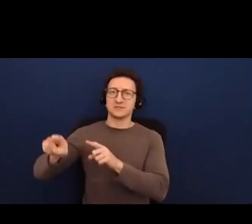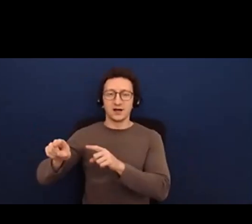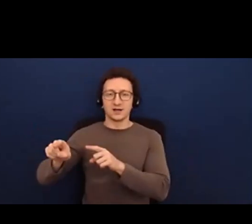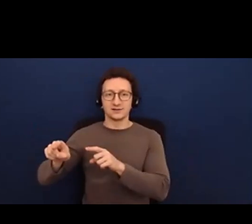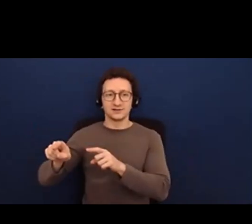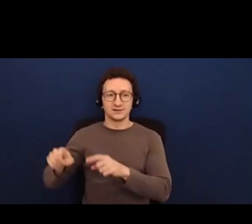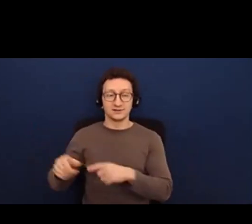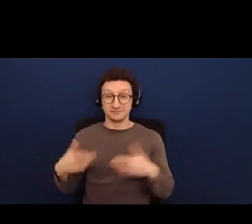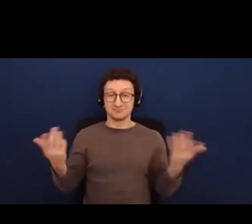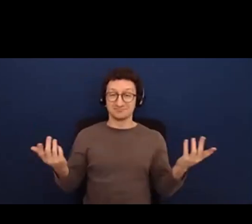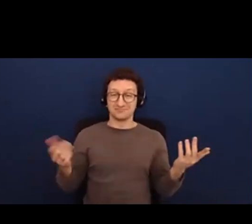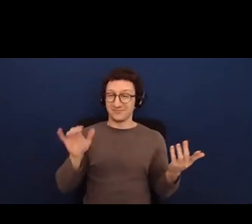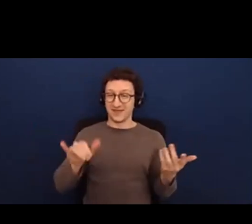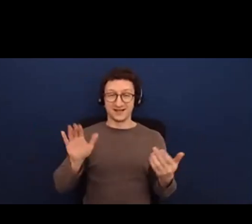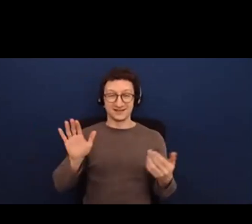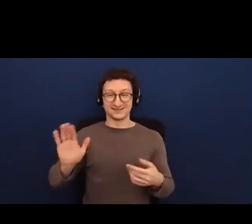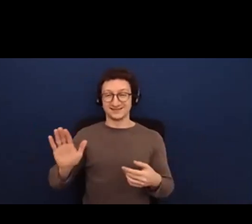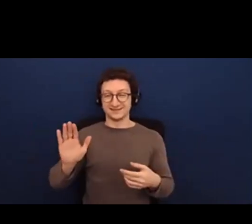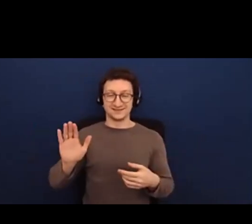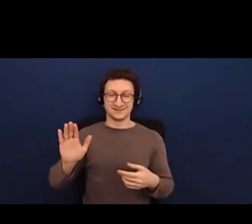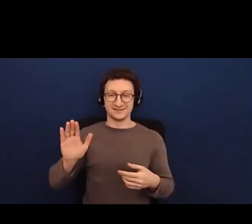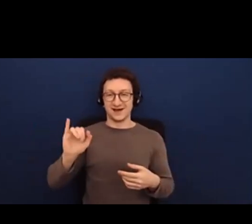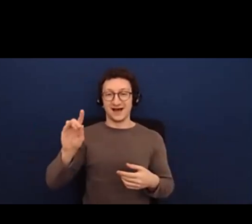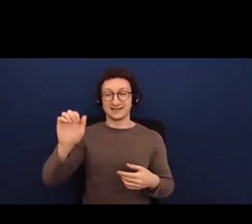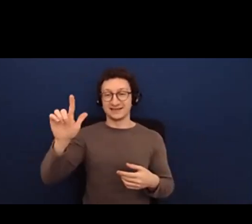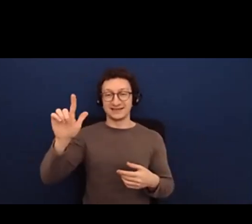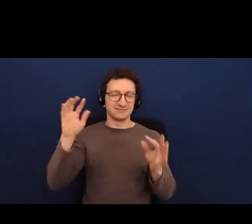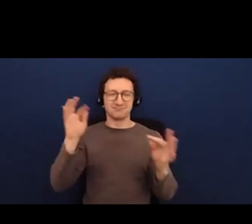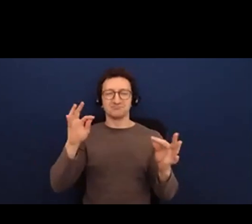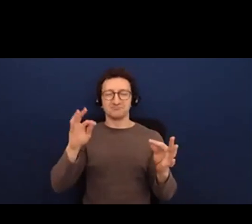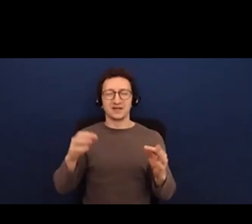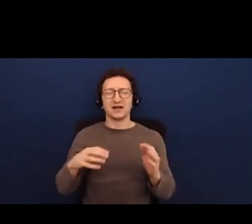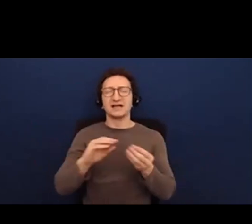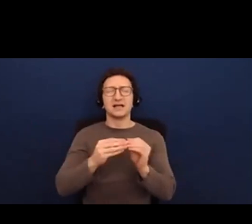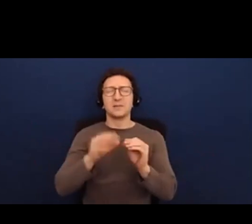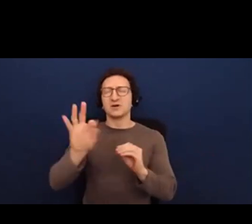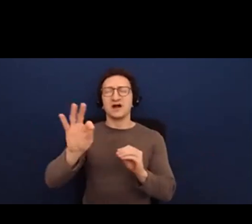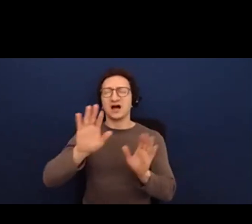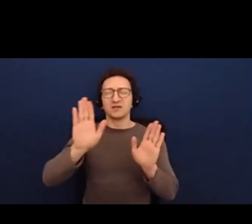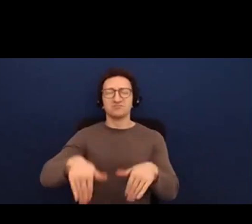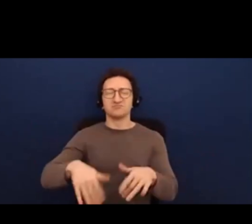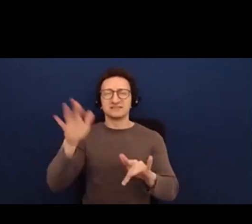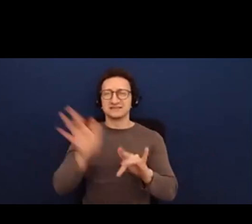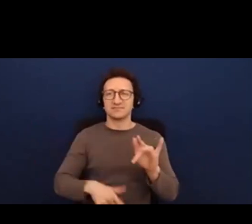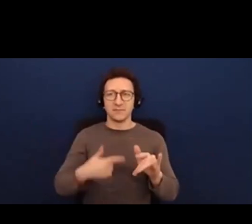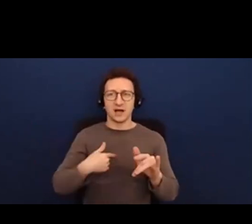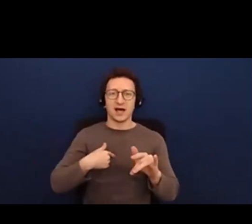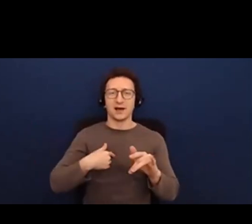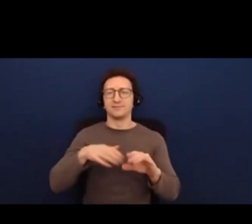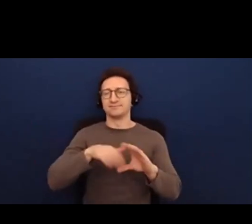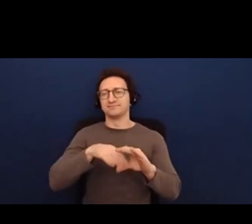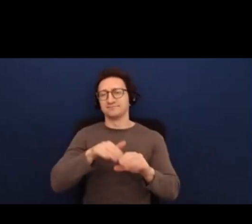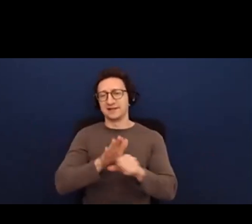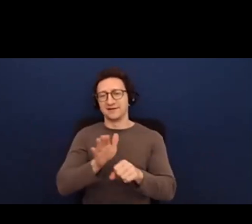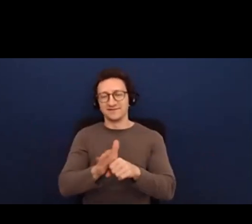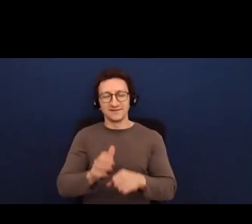ideal, and I'm going to skip number 9, David, because I think we've gone on long enough. And